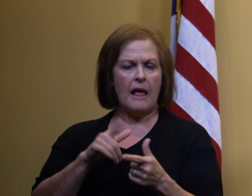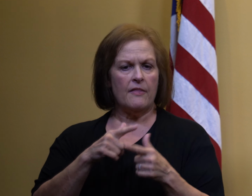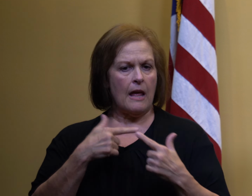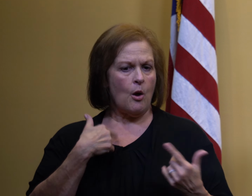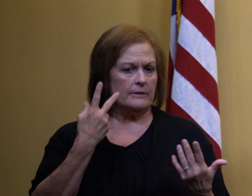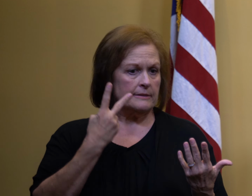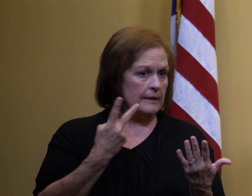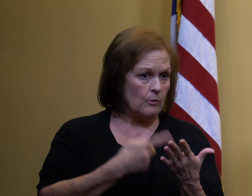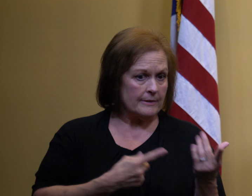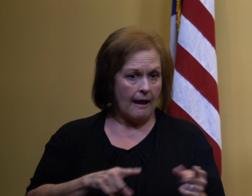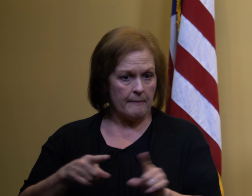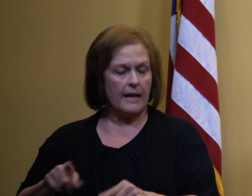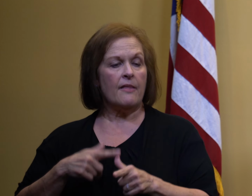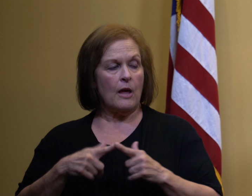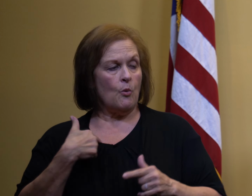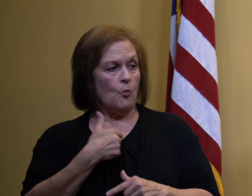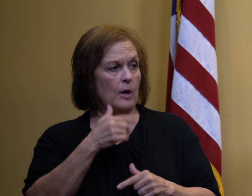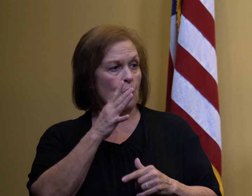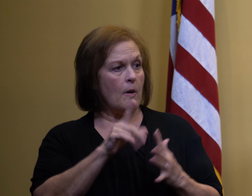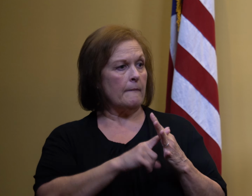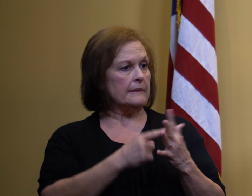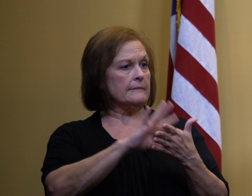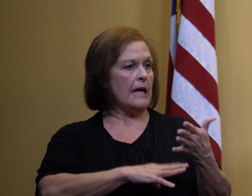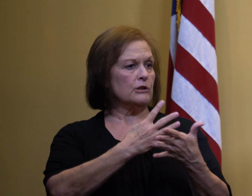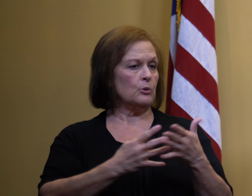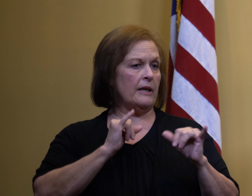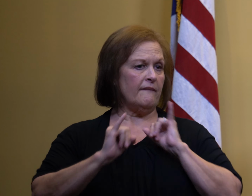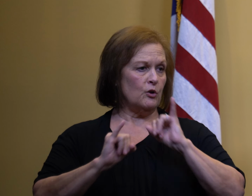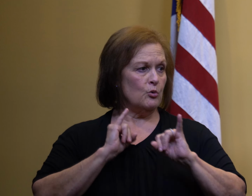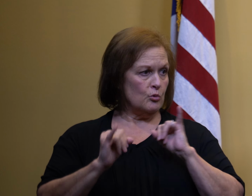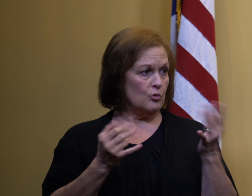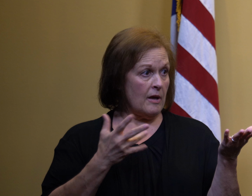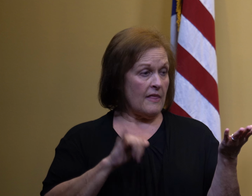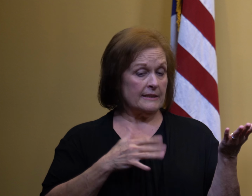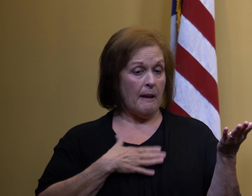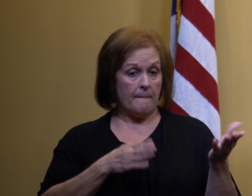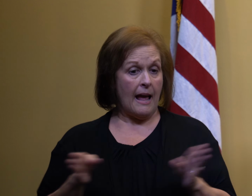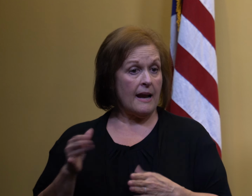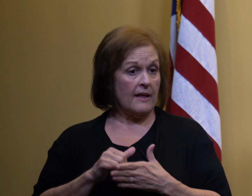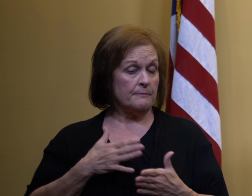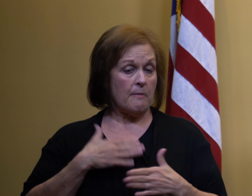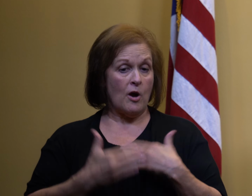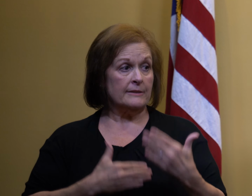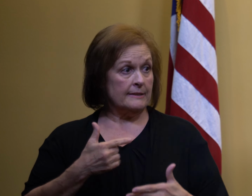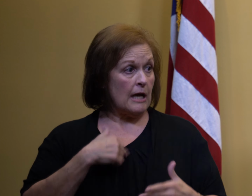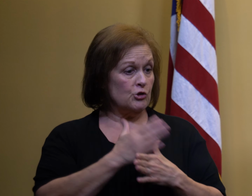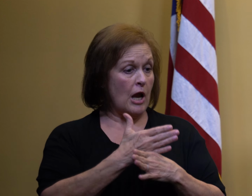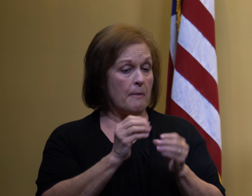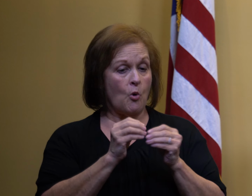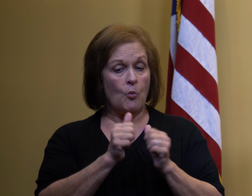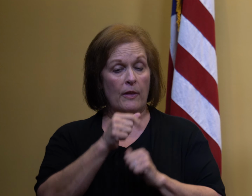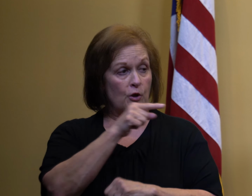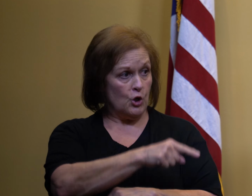looks like, and then we will begin scheduling interviews. So that is my plan, and that's my process. I'll share more with